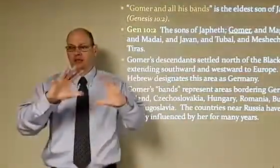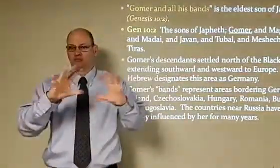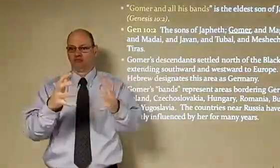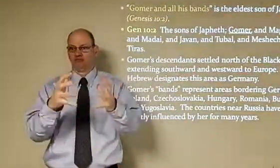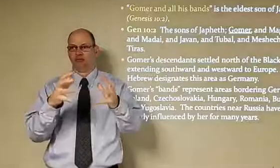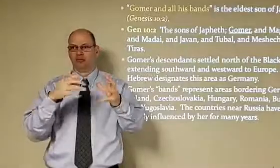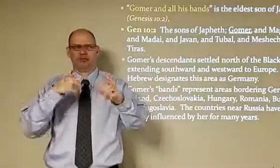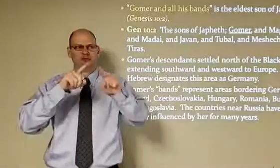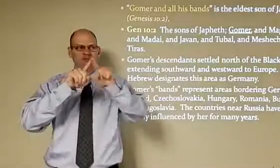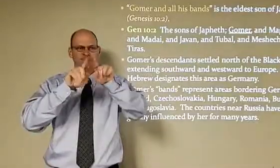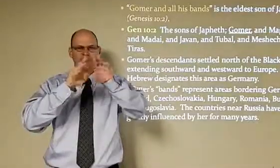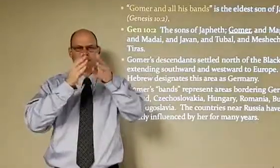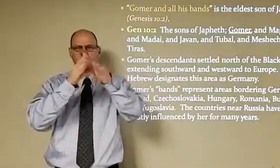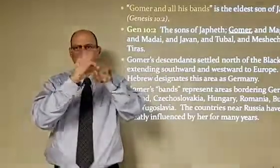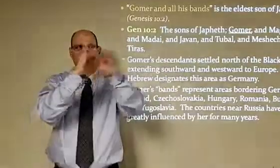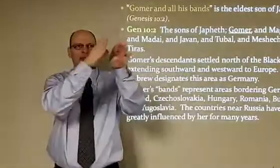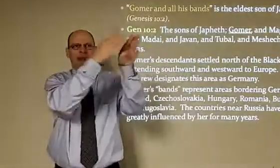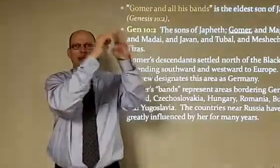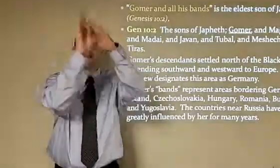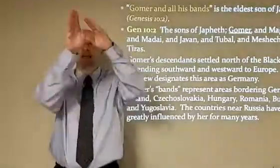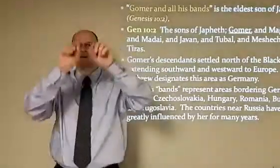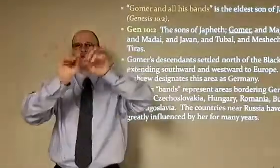So Japheth, there's like different